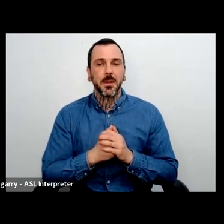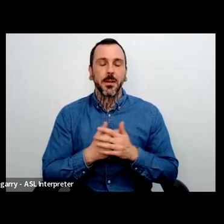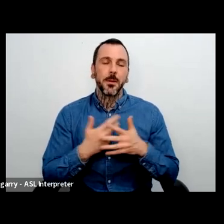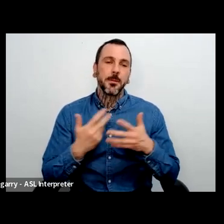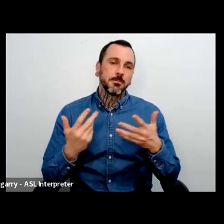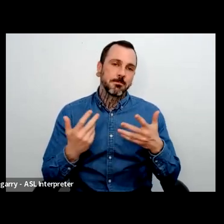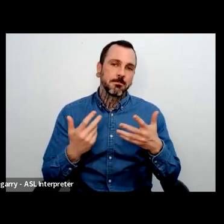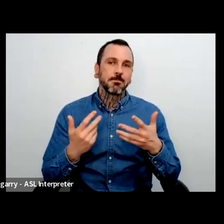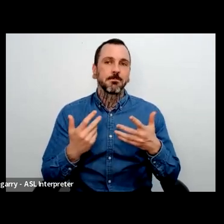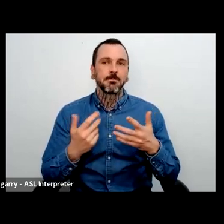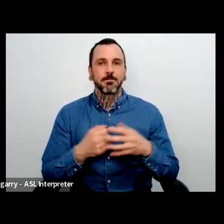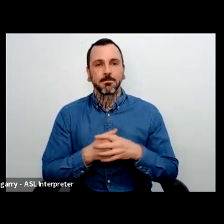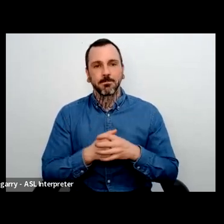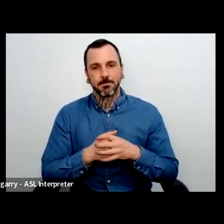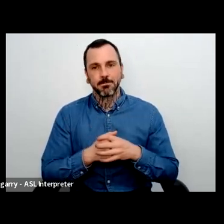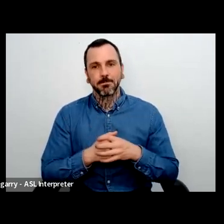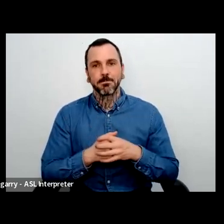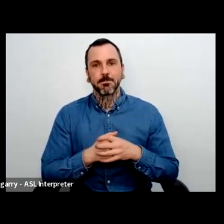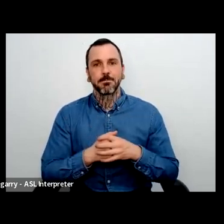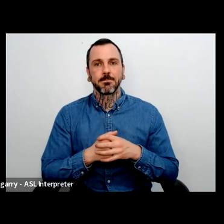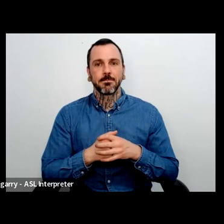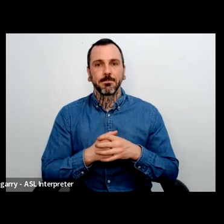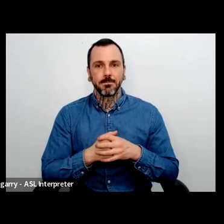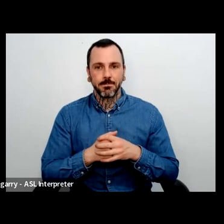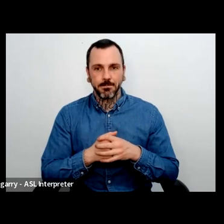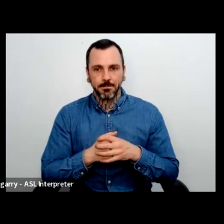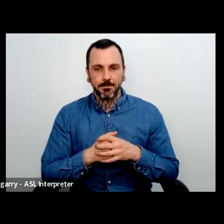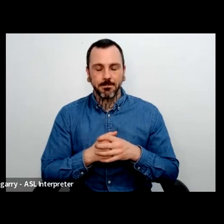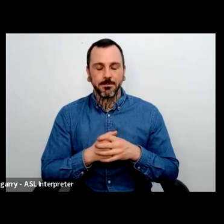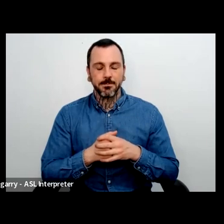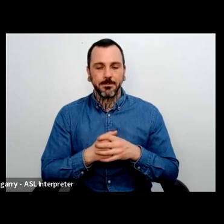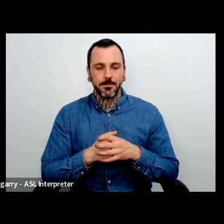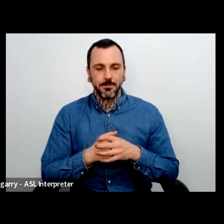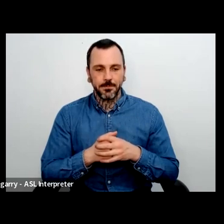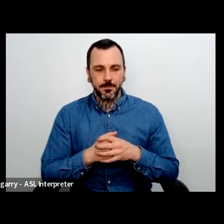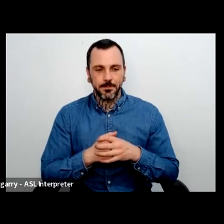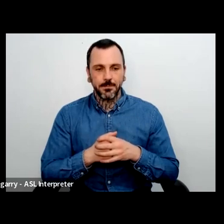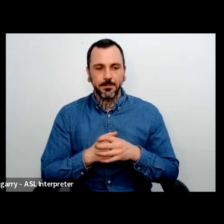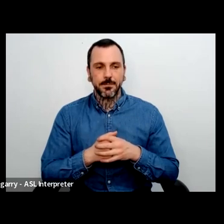again, there's a large degree of